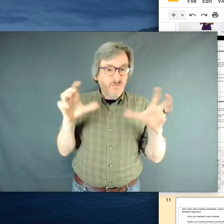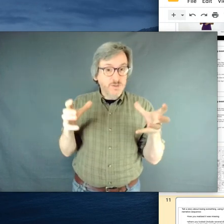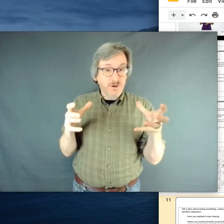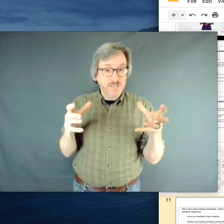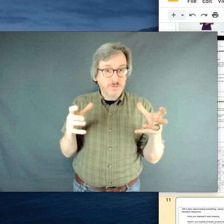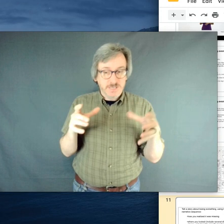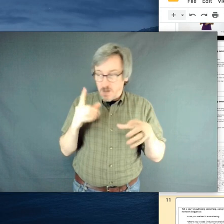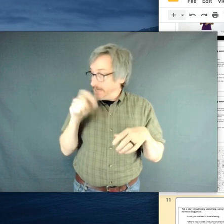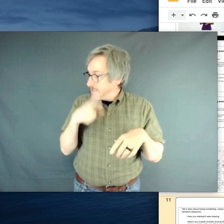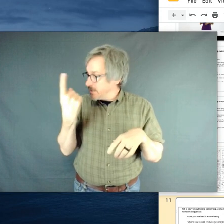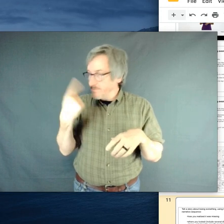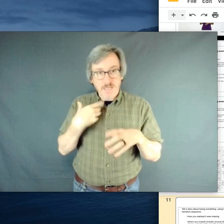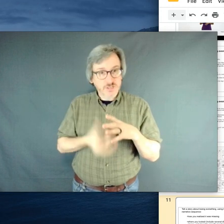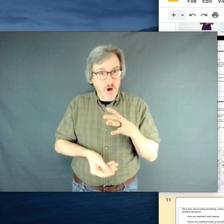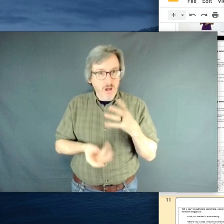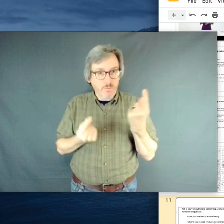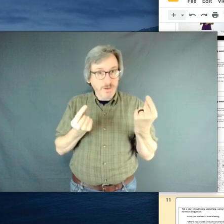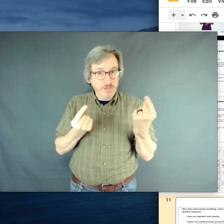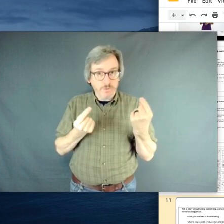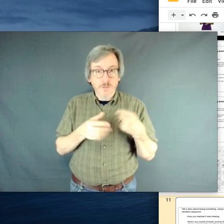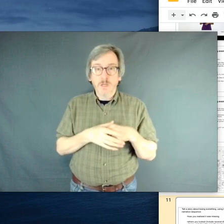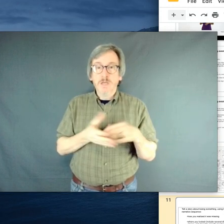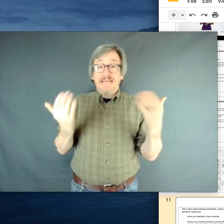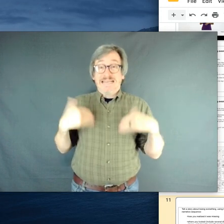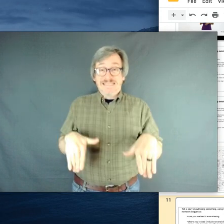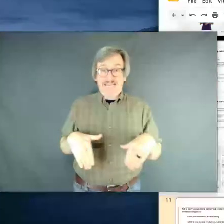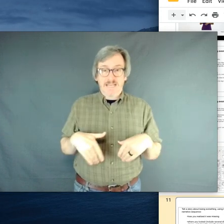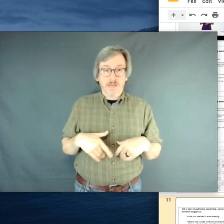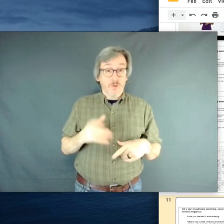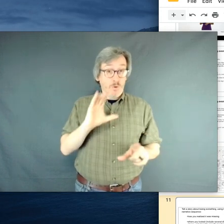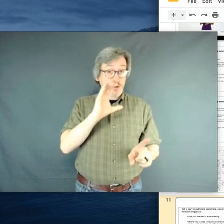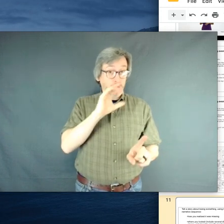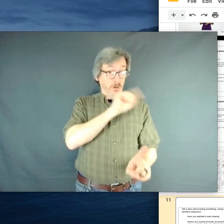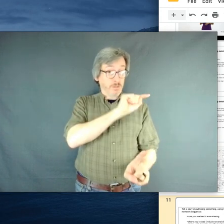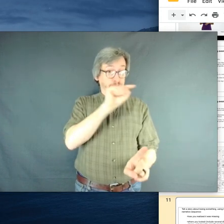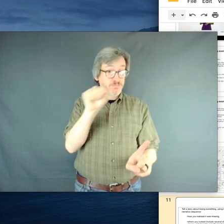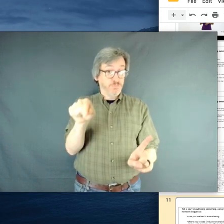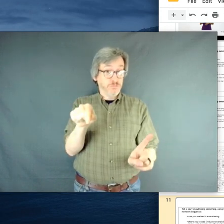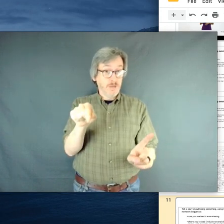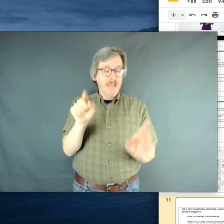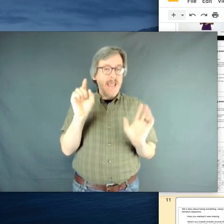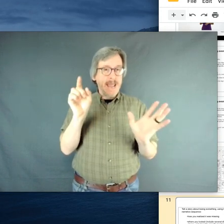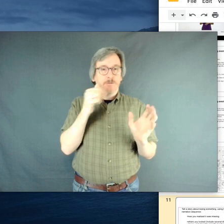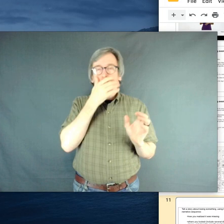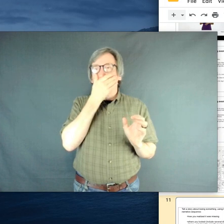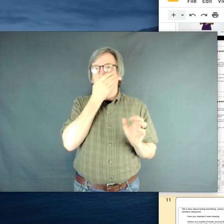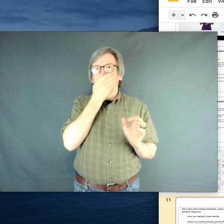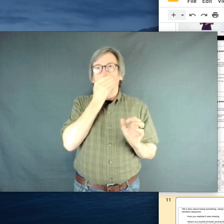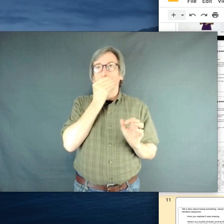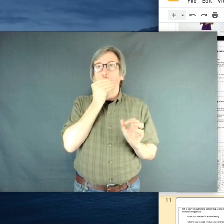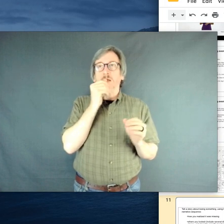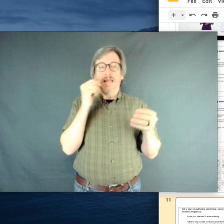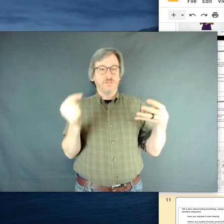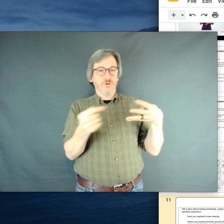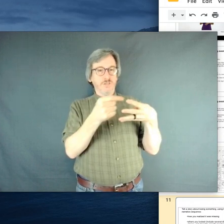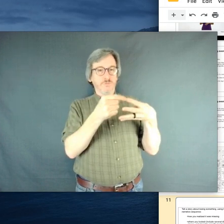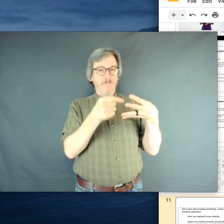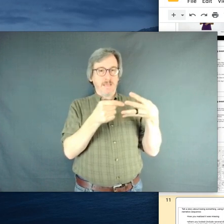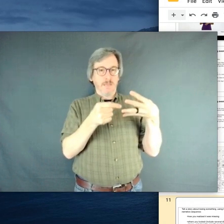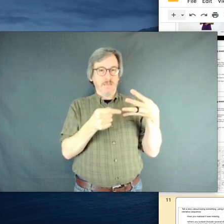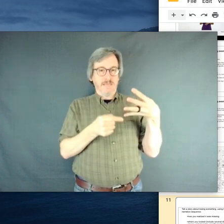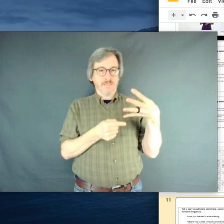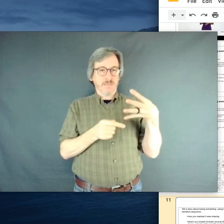the first part of the situation, I need something and it's gone. What do I do? Second, where you look. And it's good